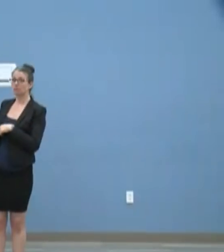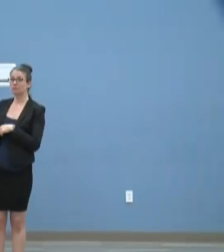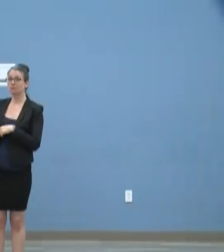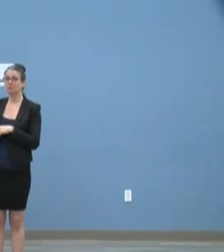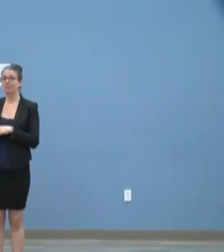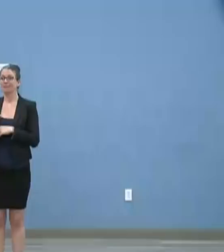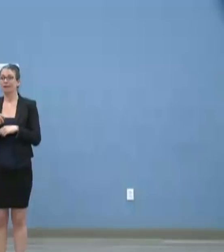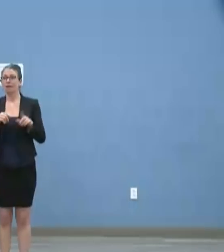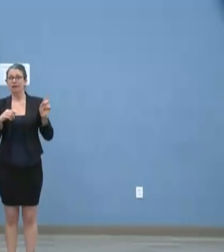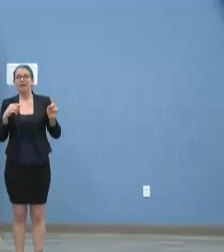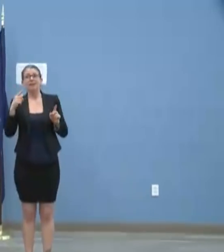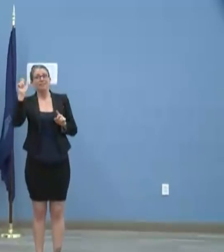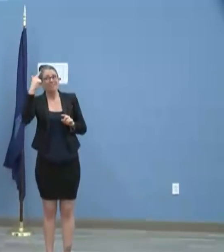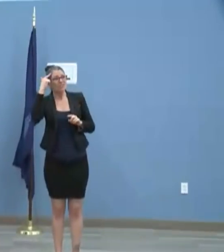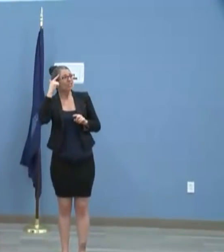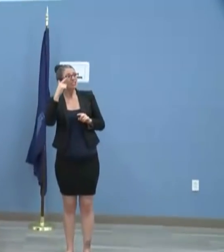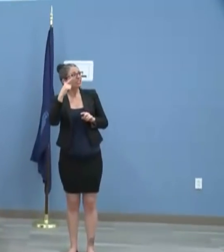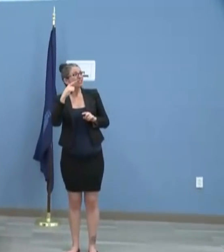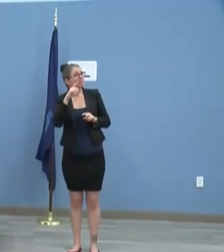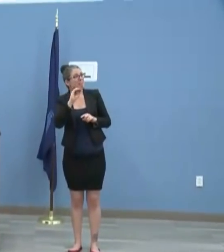He's got to get back and do some testing, too.